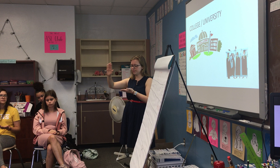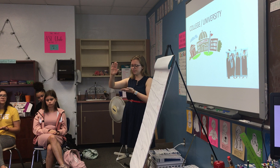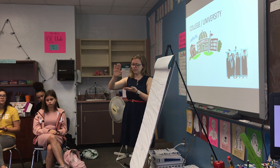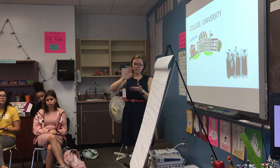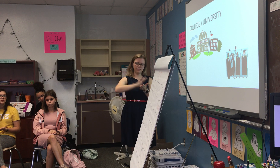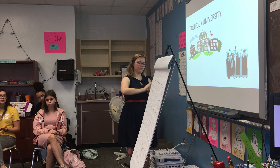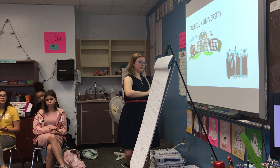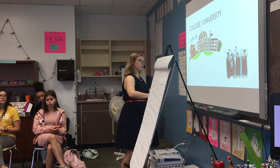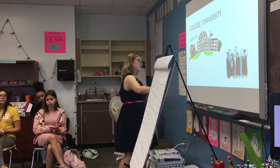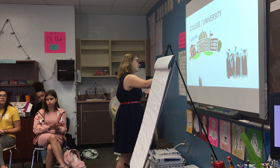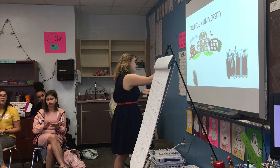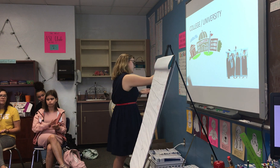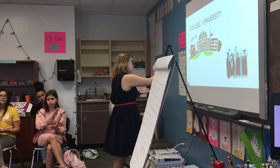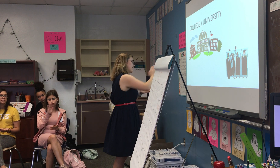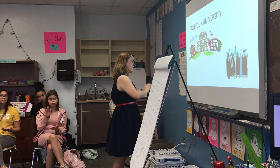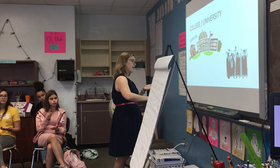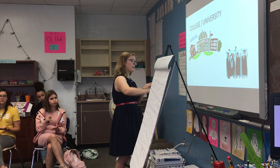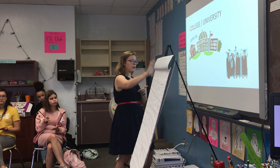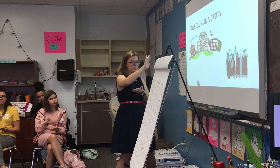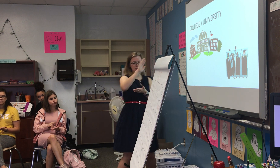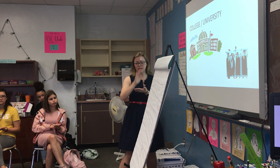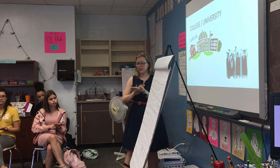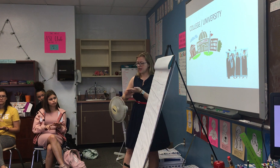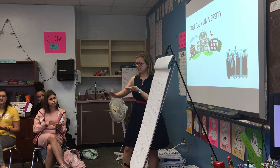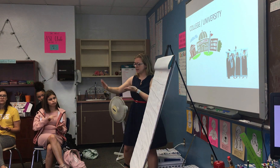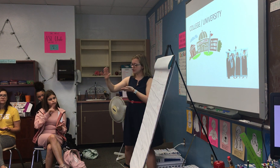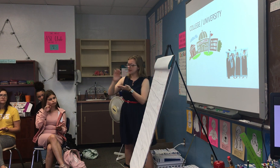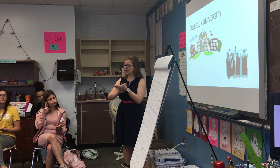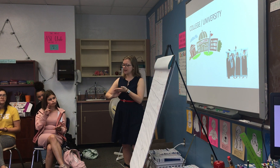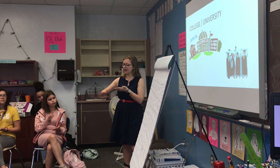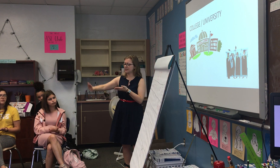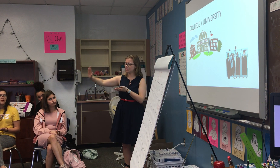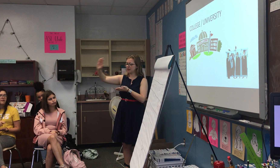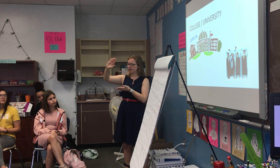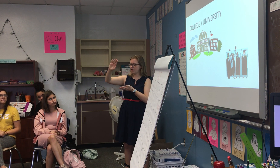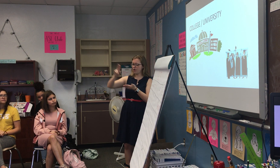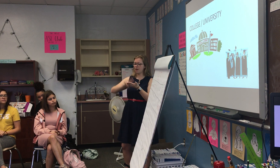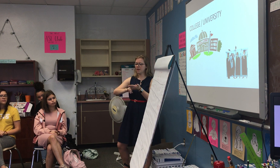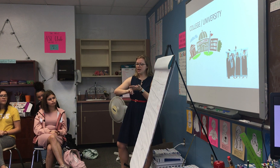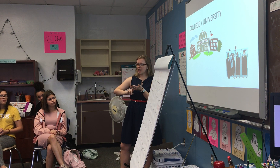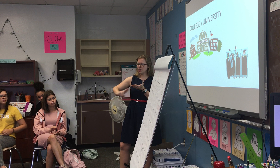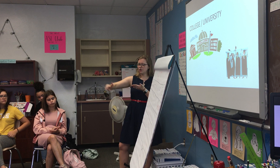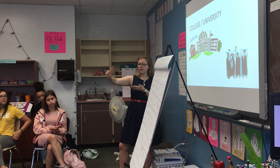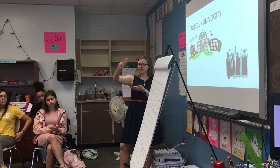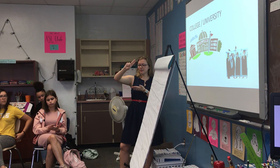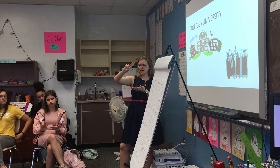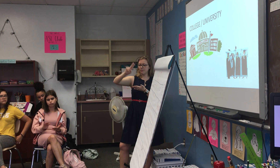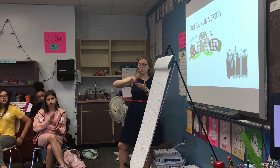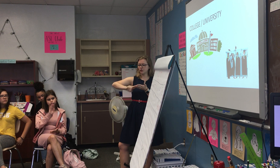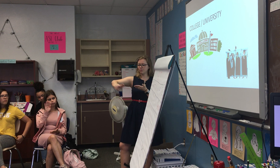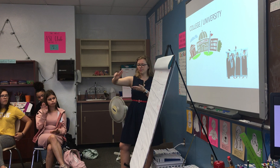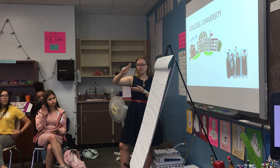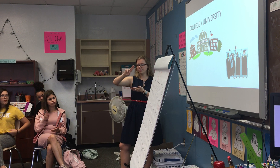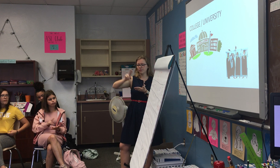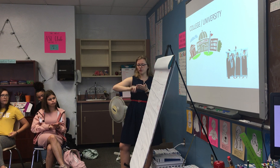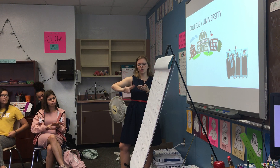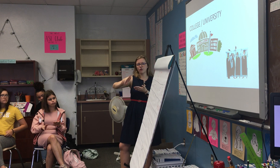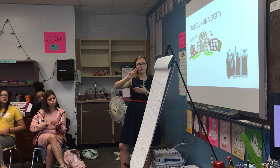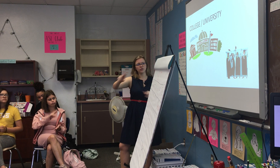Sort of like a backwards C. Yeah, it's like you're signing nice, but then you go up. And U is the same motion, or university,